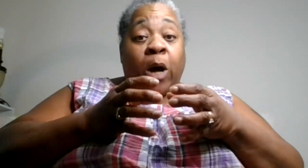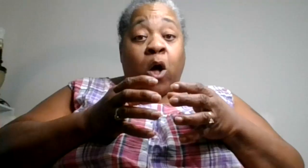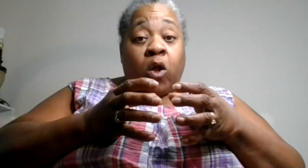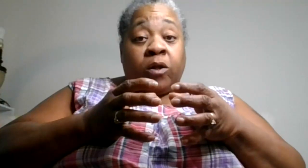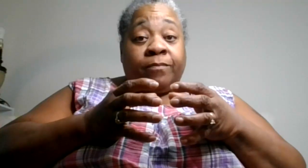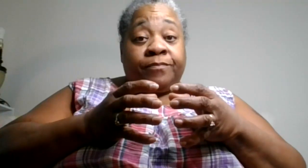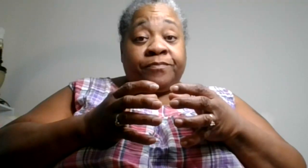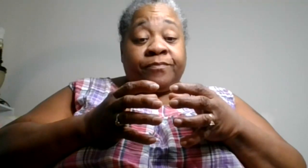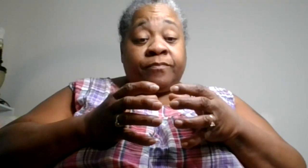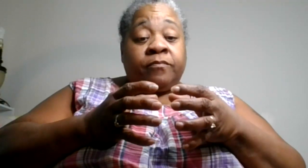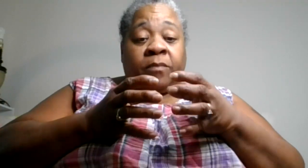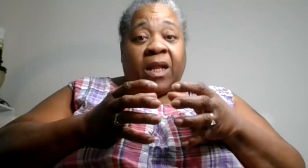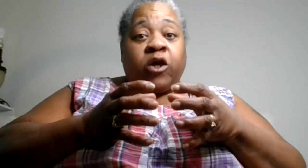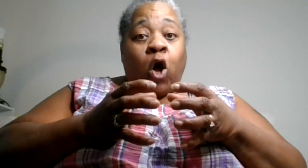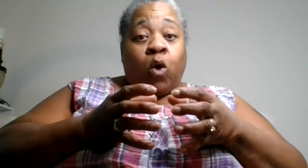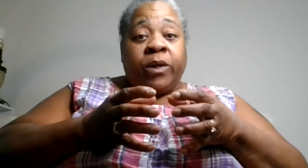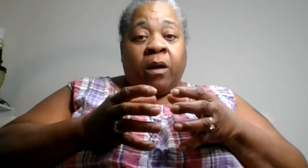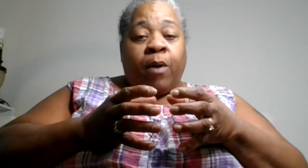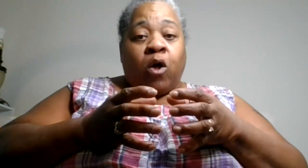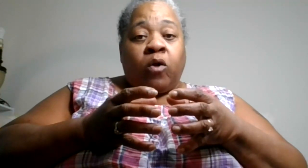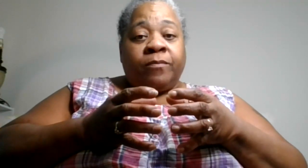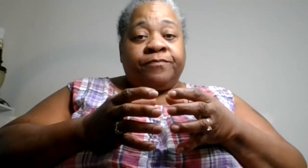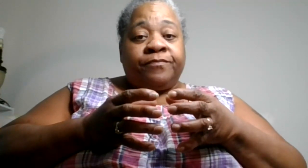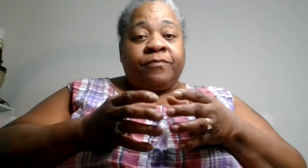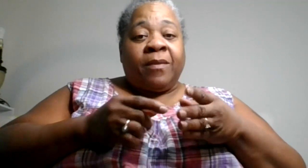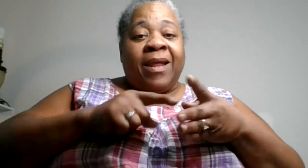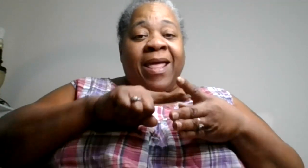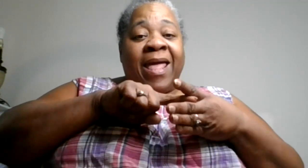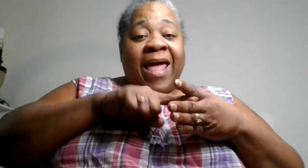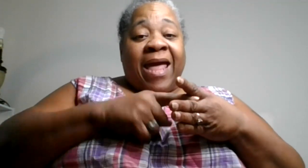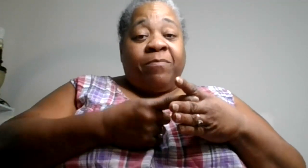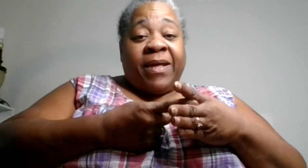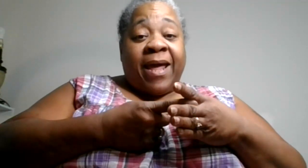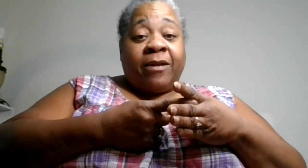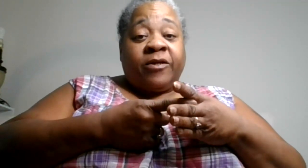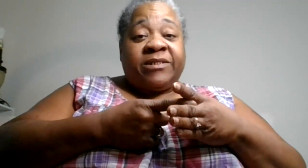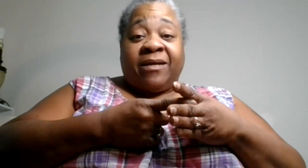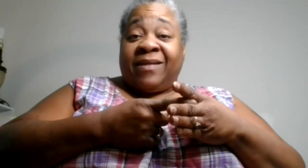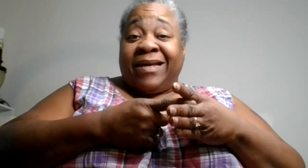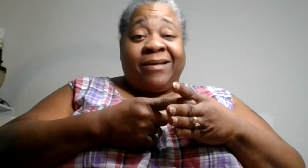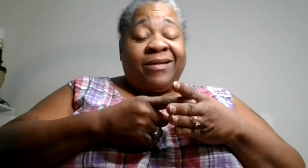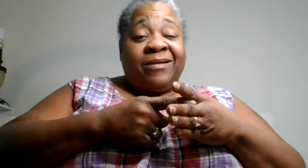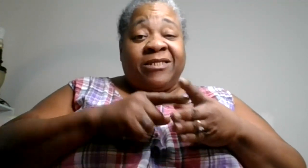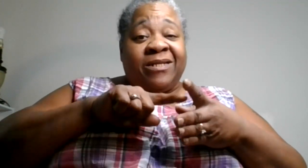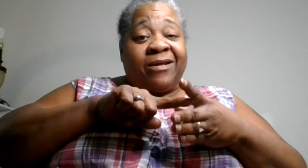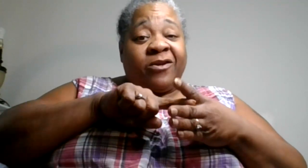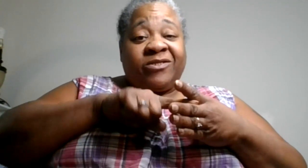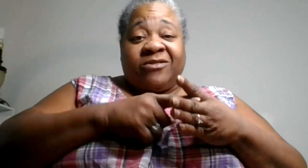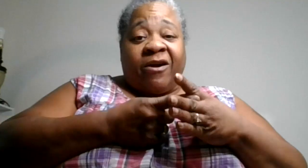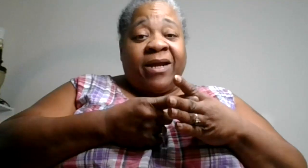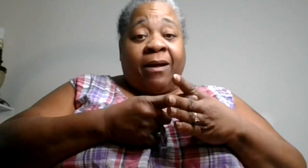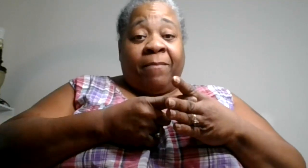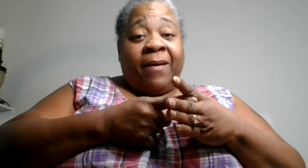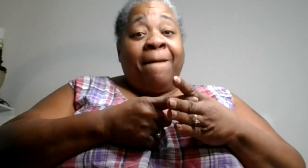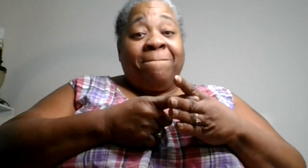Ball. Like you're holding a ball. And begin. You're sticking the key in the ignition and you're starting it up.